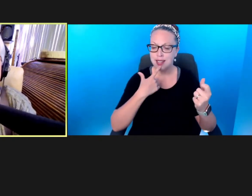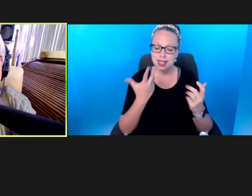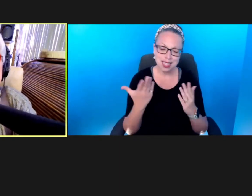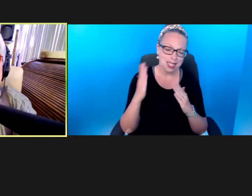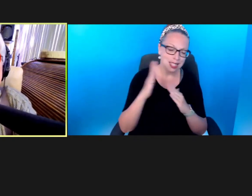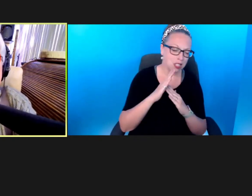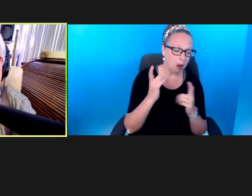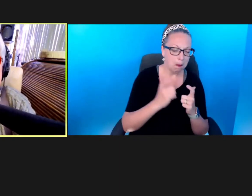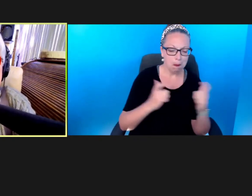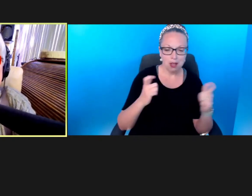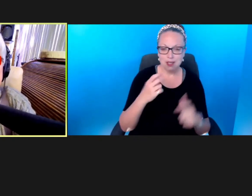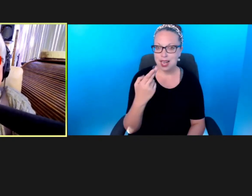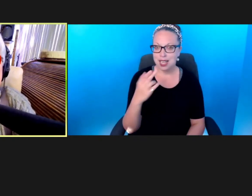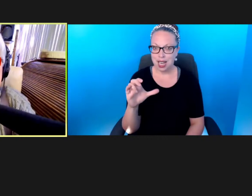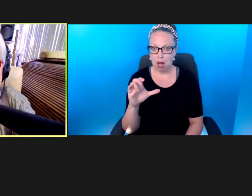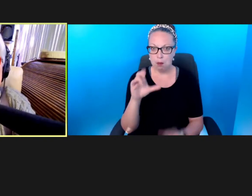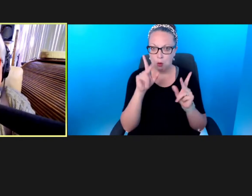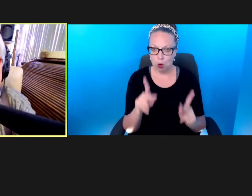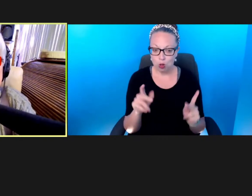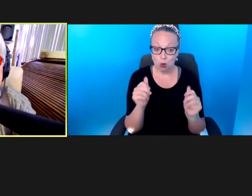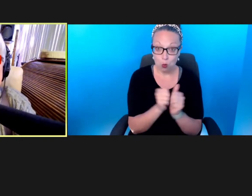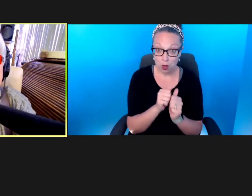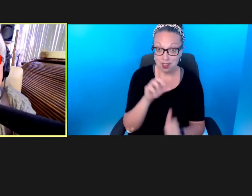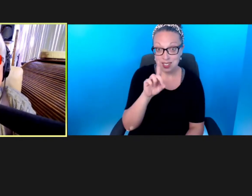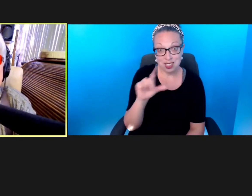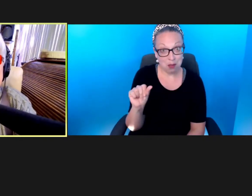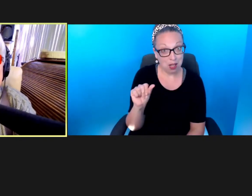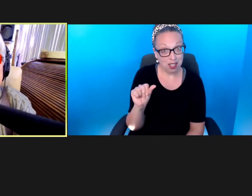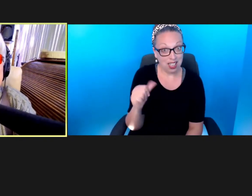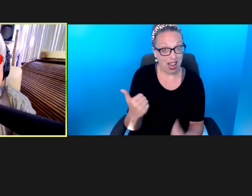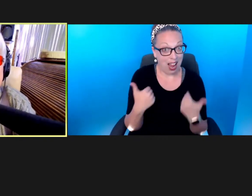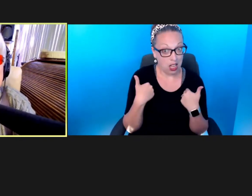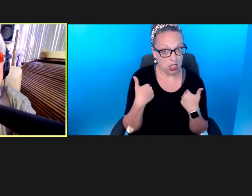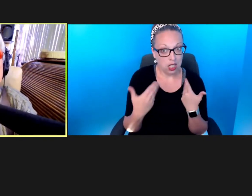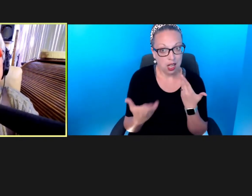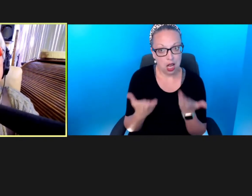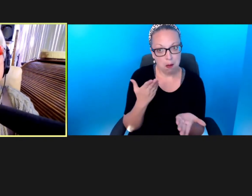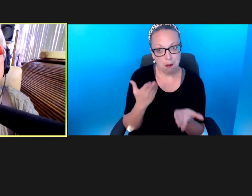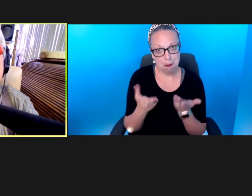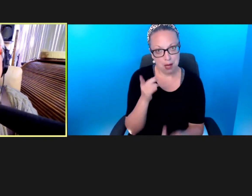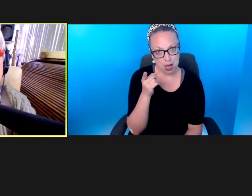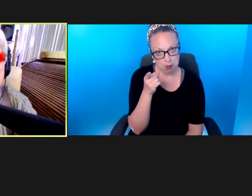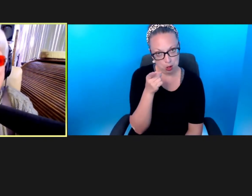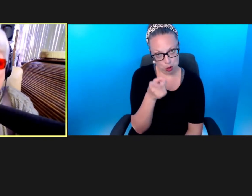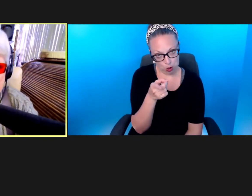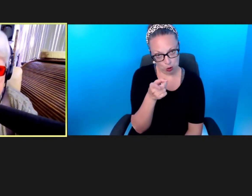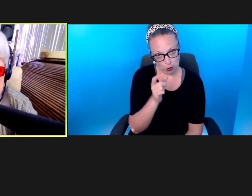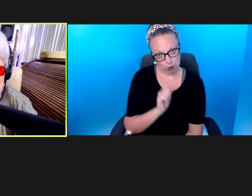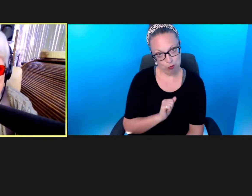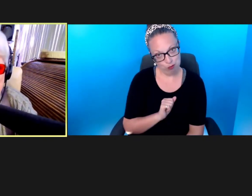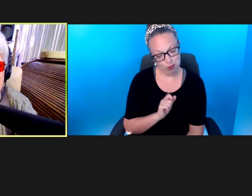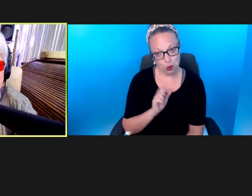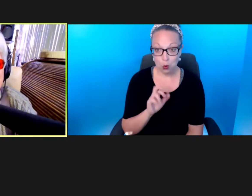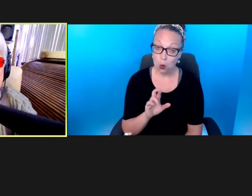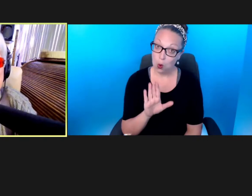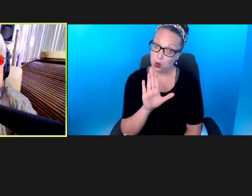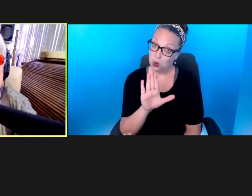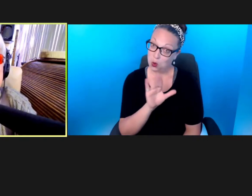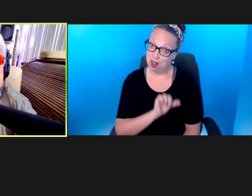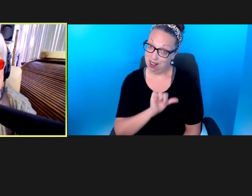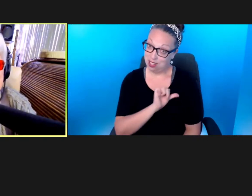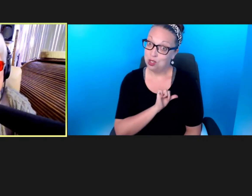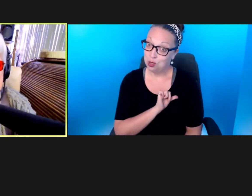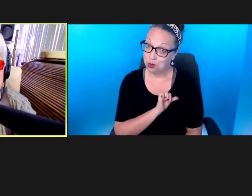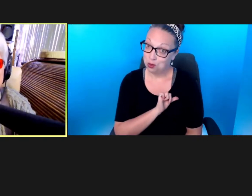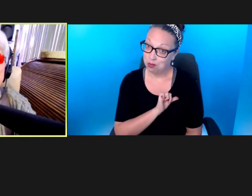a person with a disability has may be you." Rather, if we say maybe your attitude, and